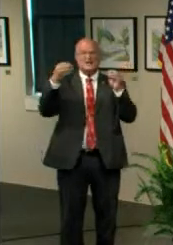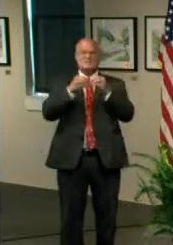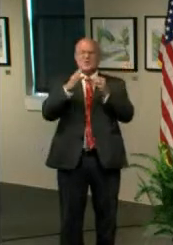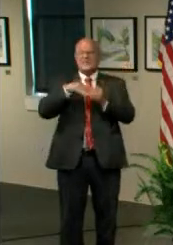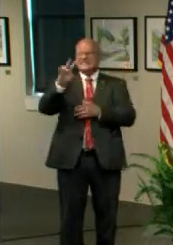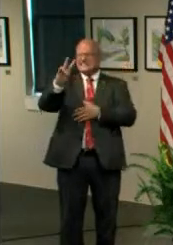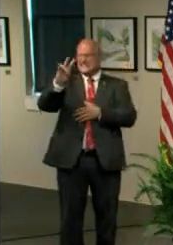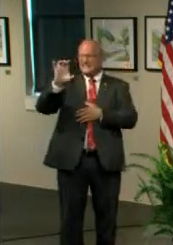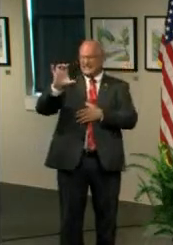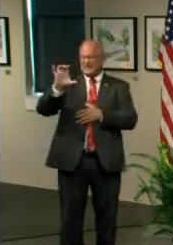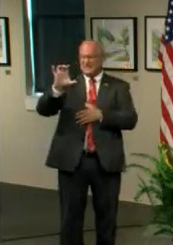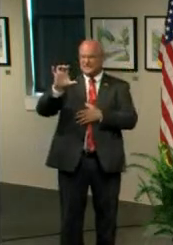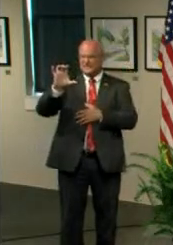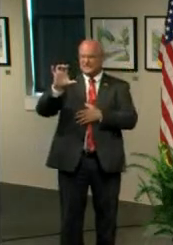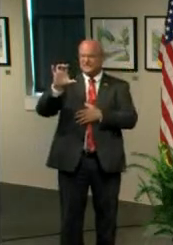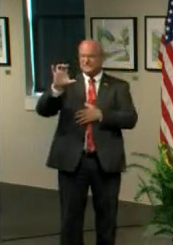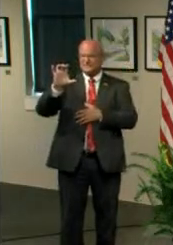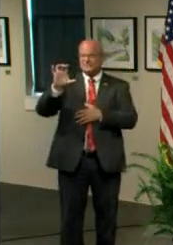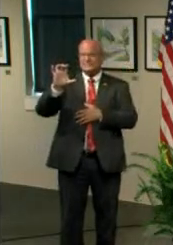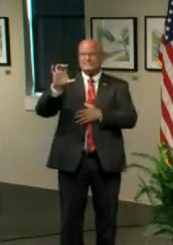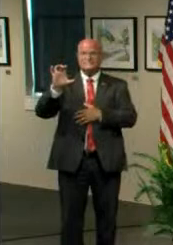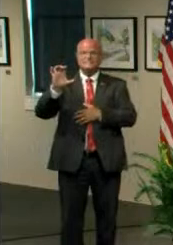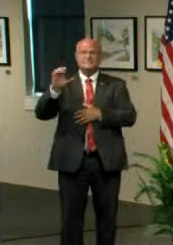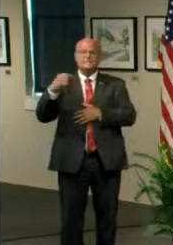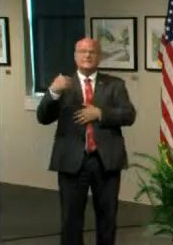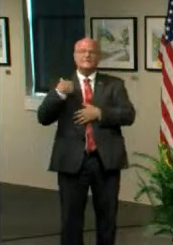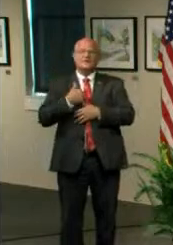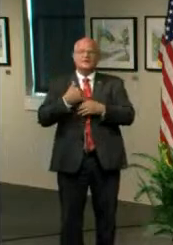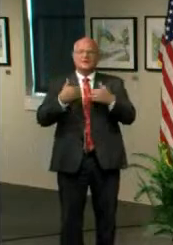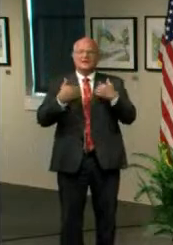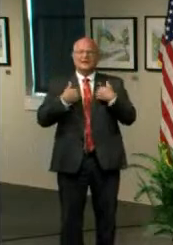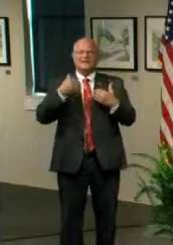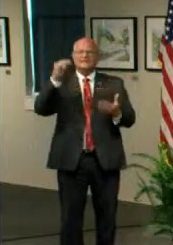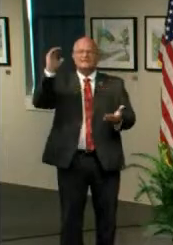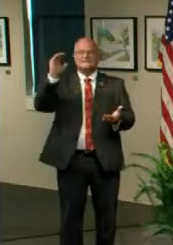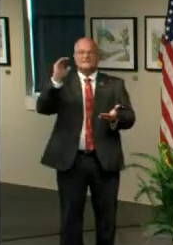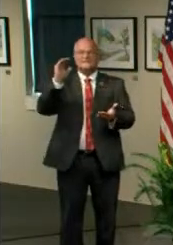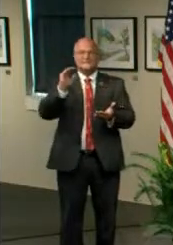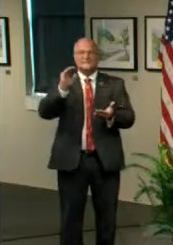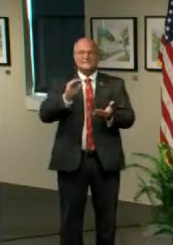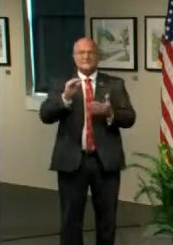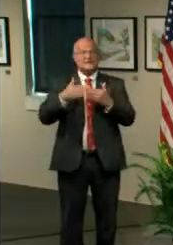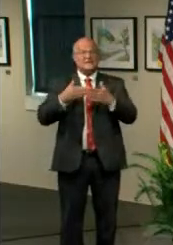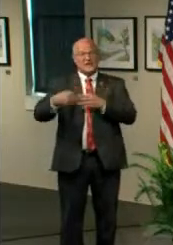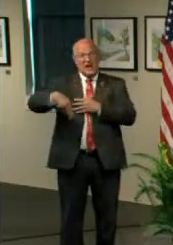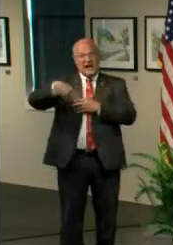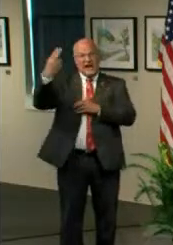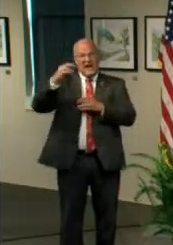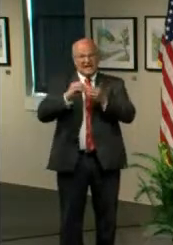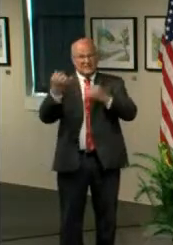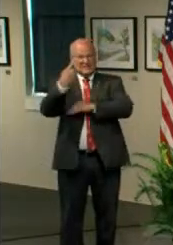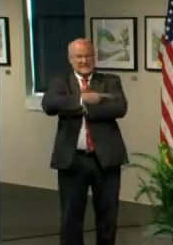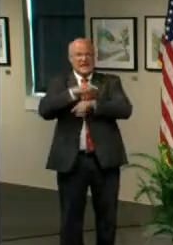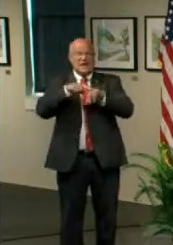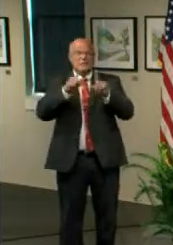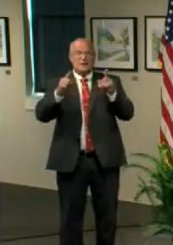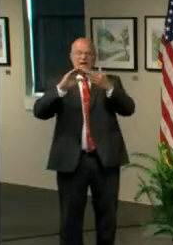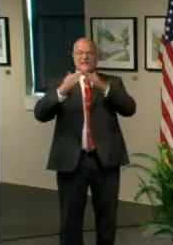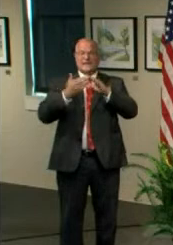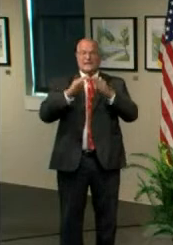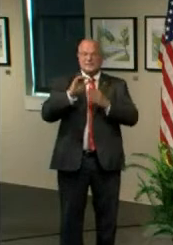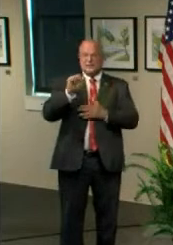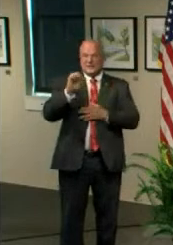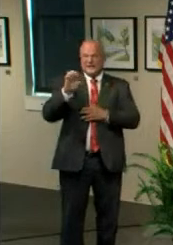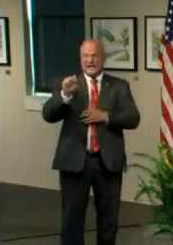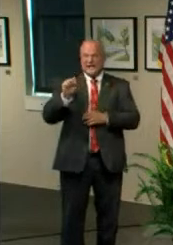over 700. We have reduced that, even though it's a high number today. If you look at the community